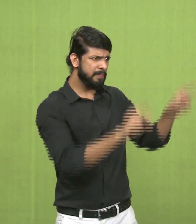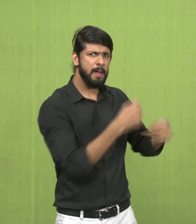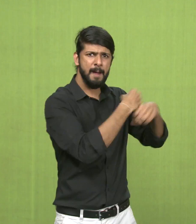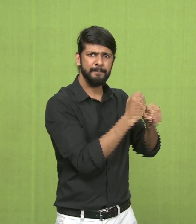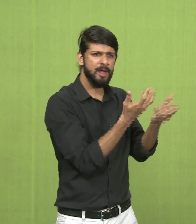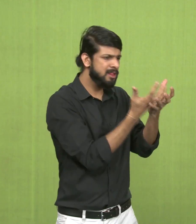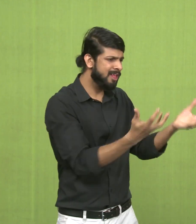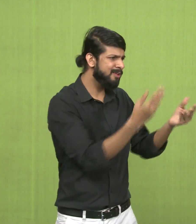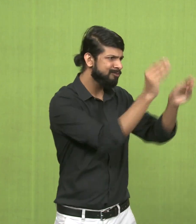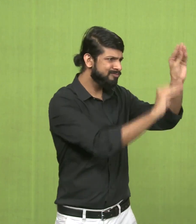Artist